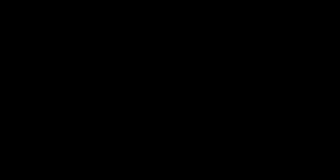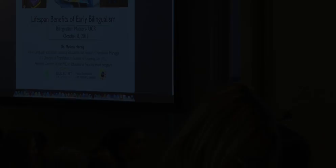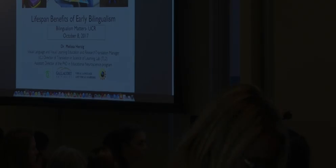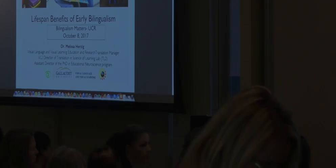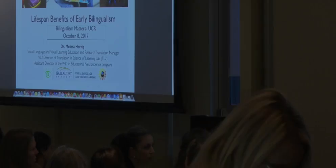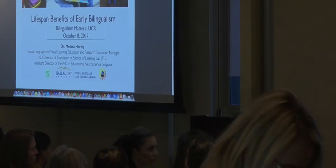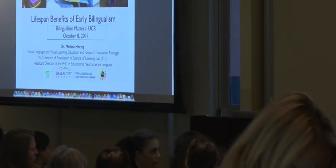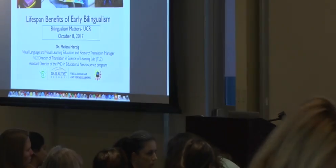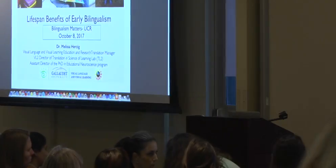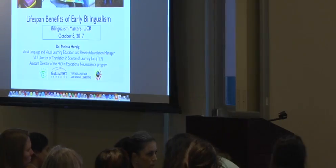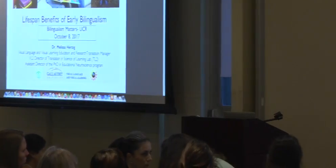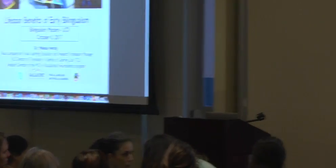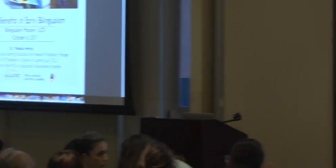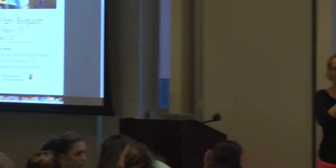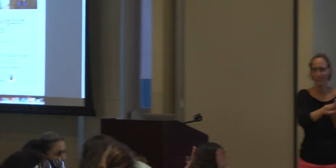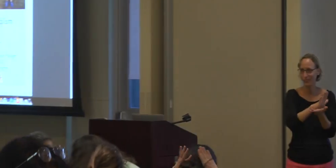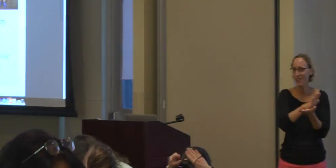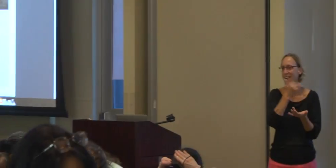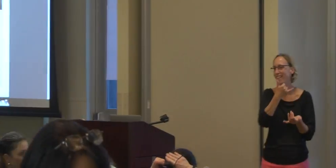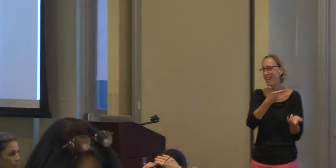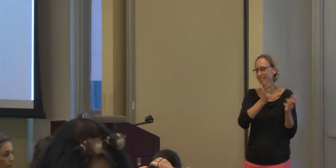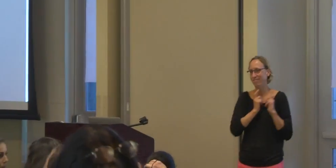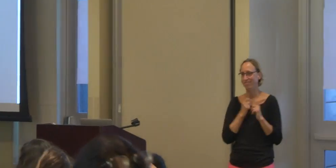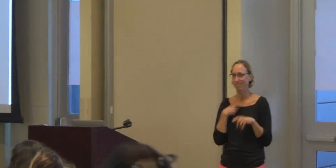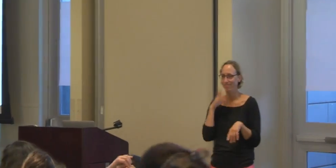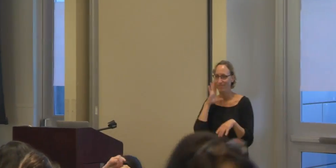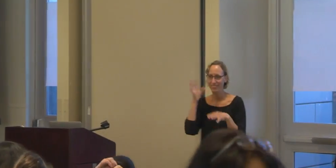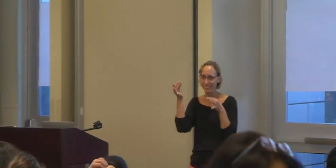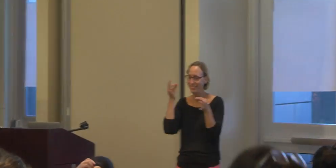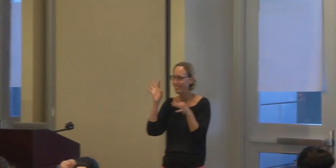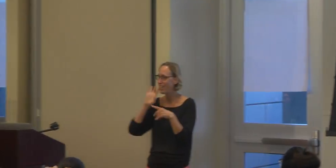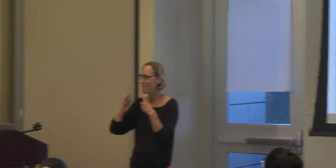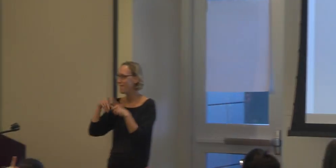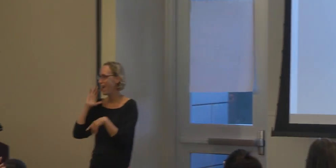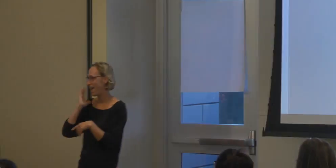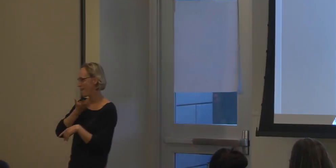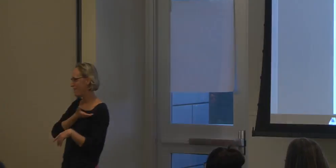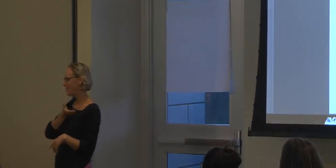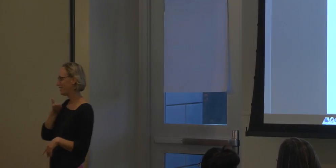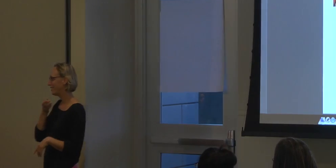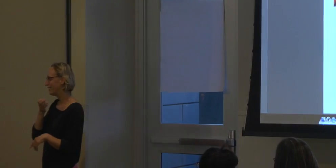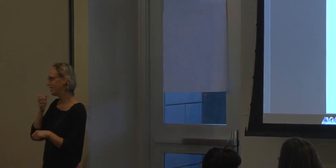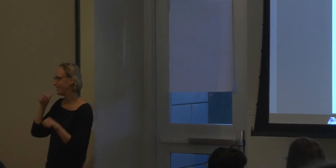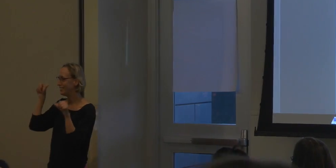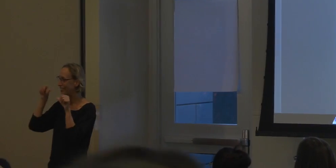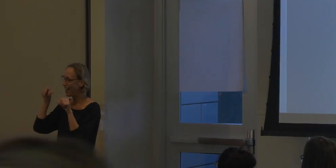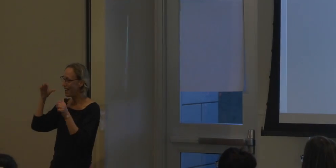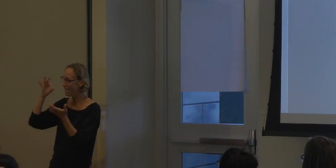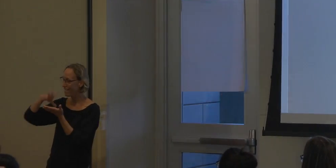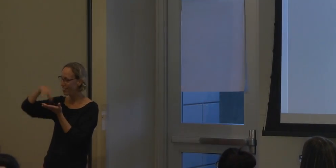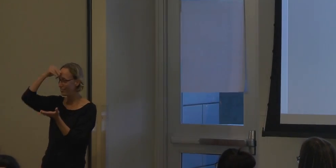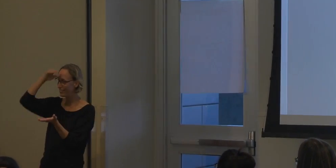School and bilingualism and what that looks like in the deaf school and now I'm going to explain our